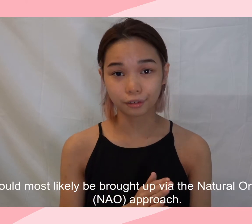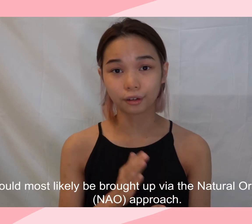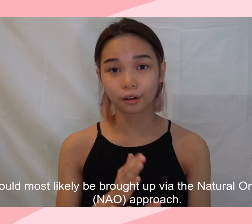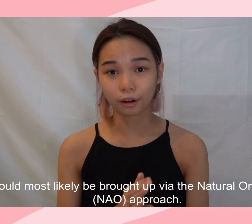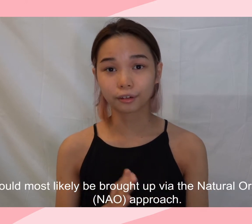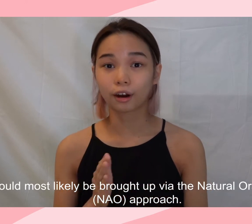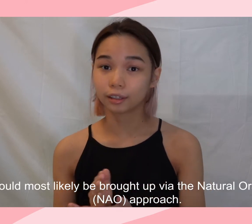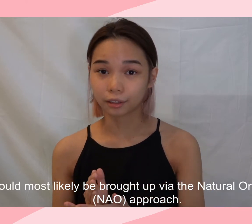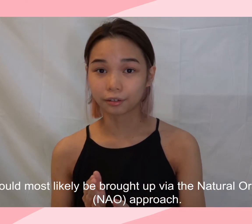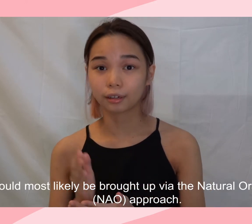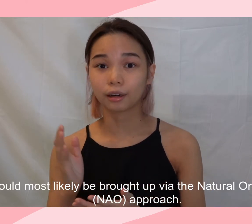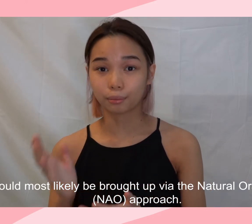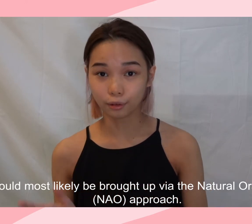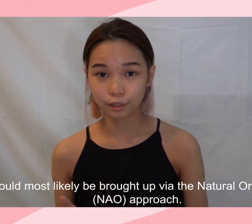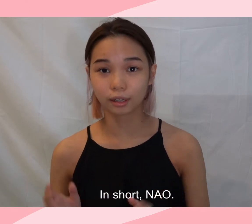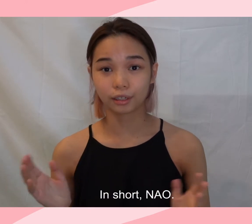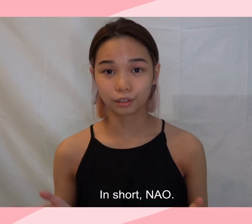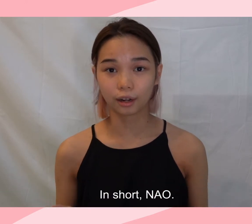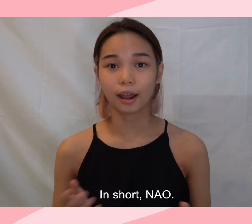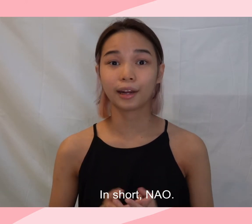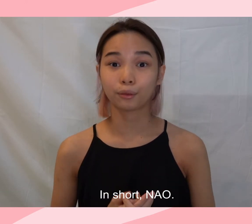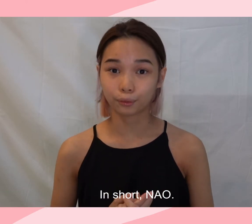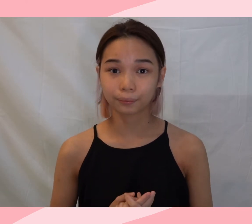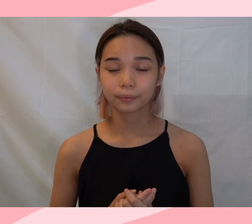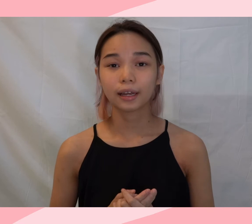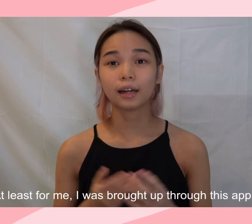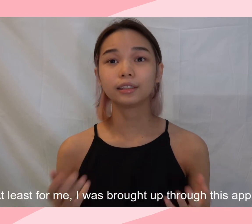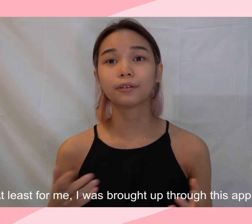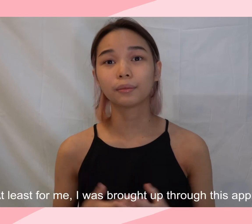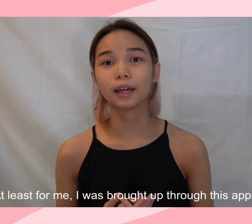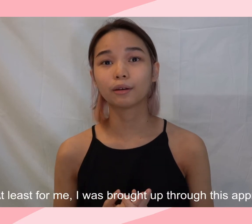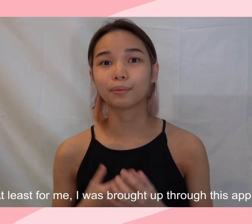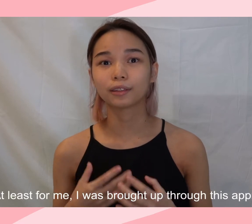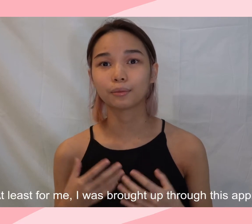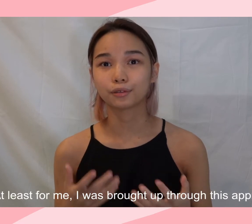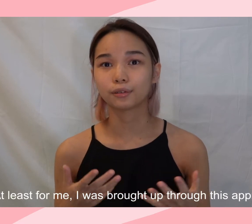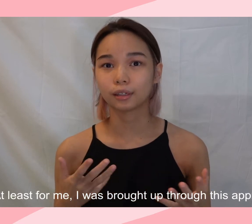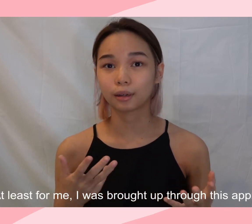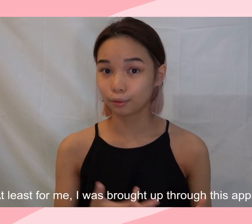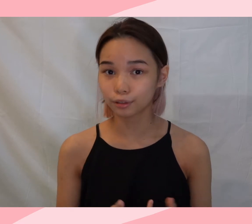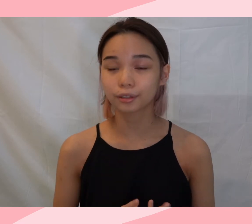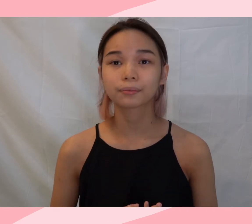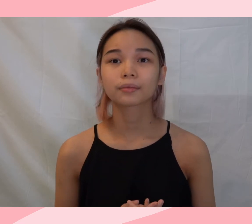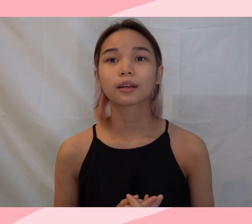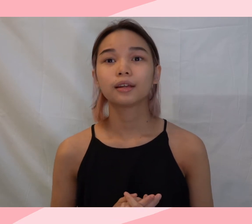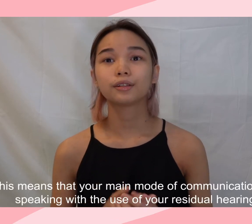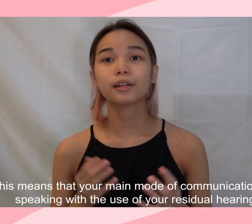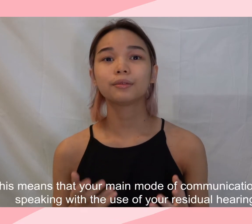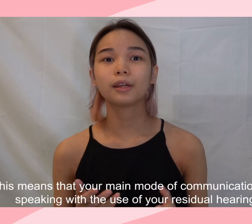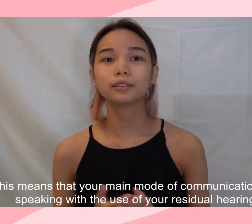Natural Auditory Approach, in short NAO. At least for me, I was brought up through this approach. So this means